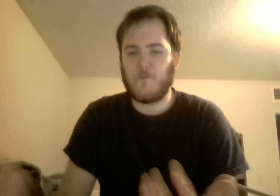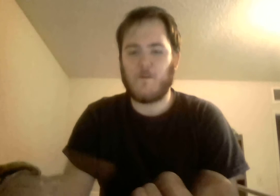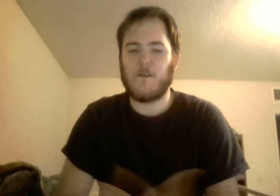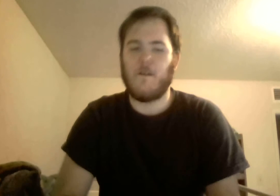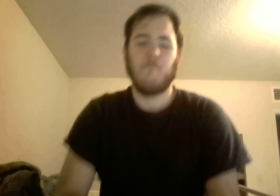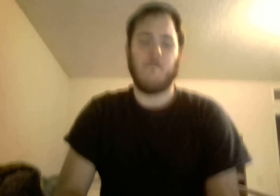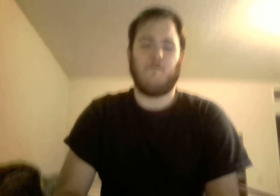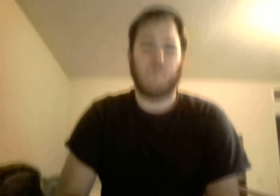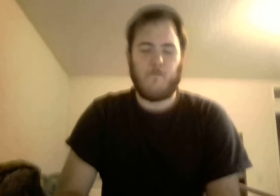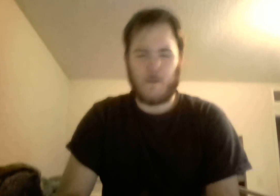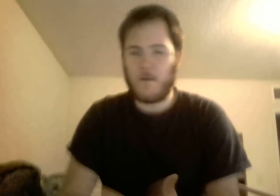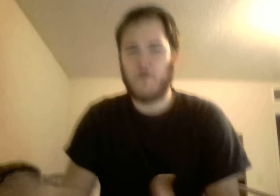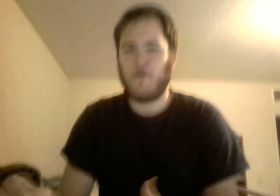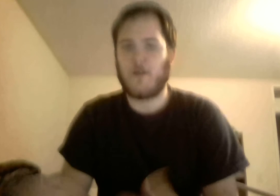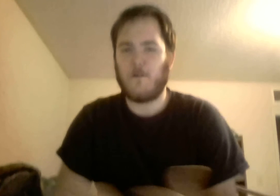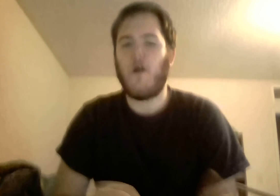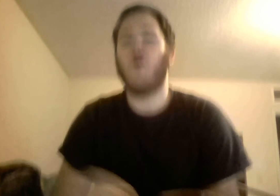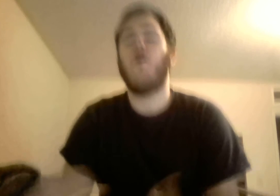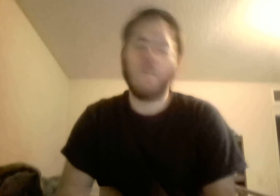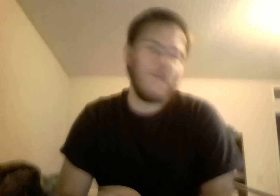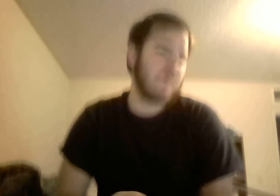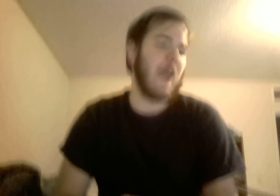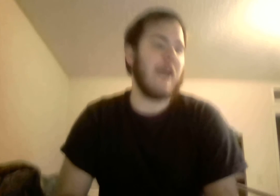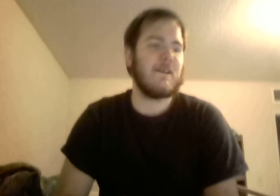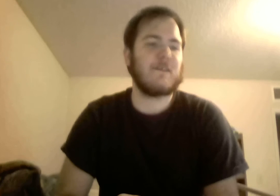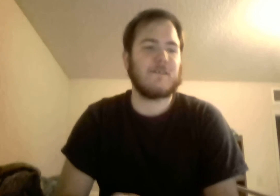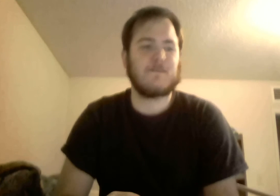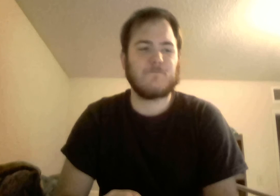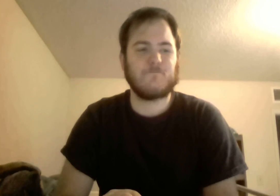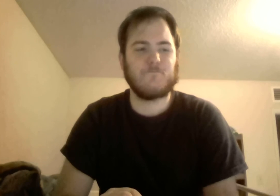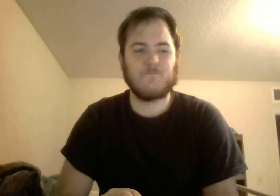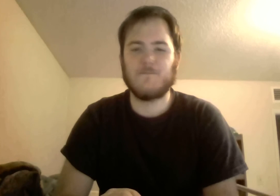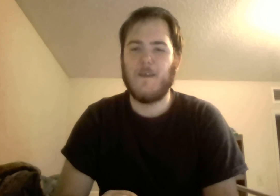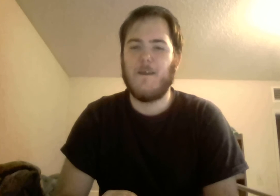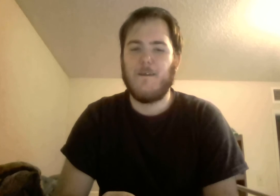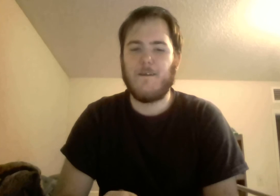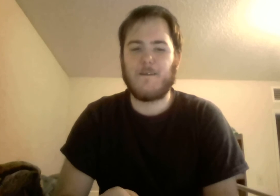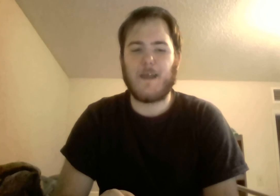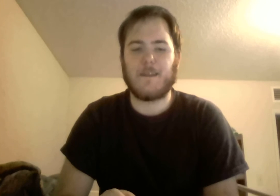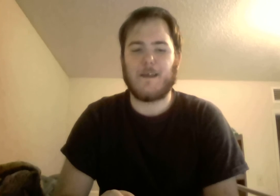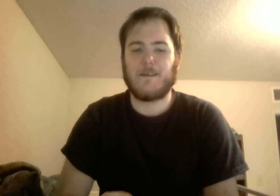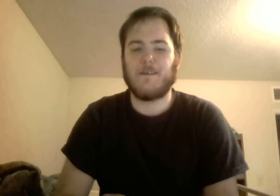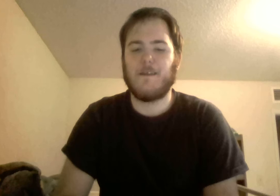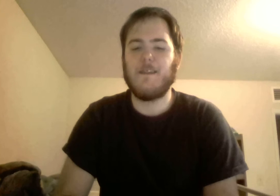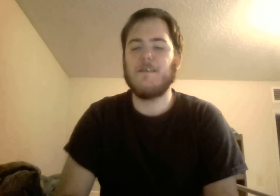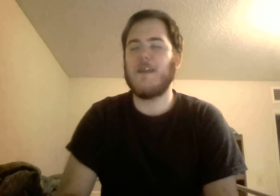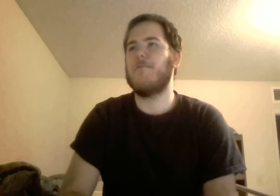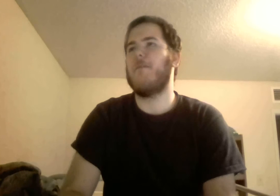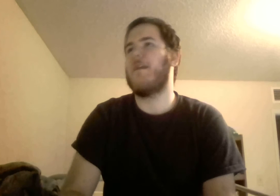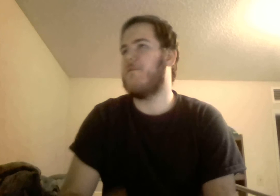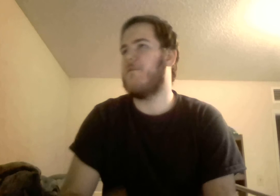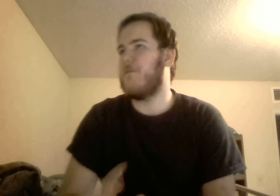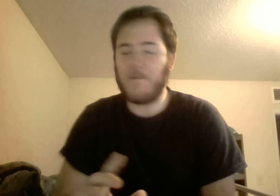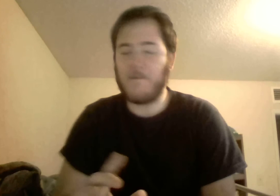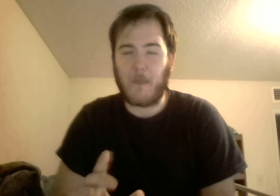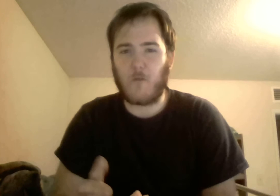weird. But some people would go, oh, it's nice, and it's kind of nice, yeah. And again, it makes two, and it makes one,